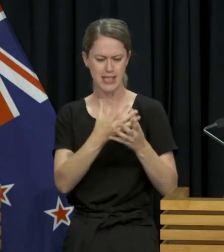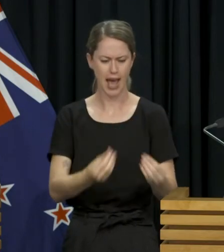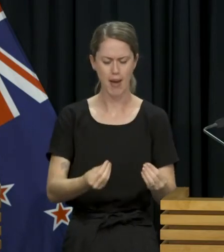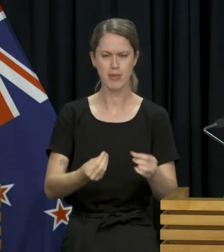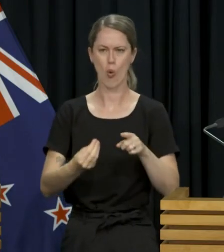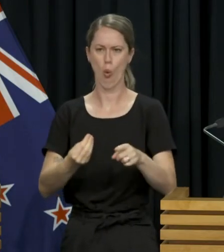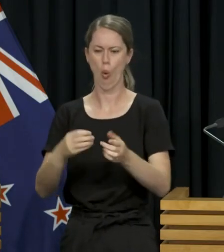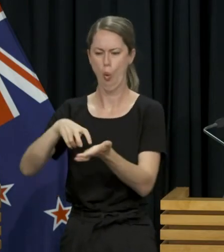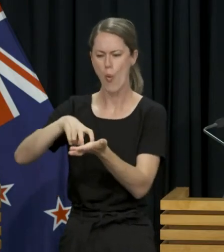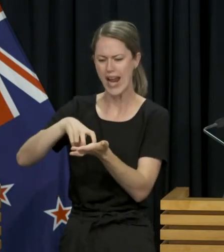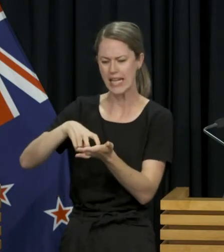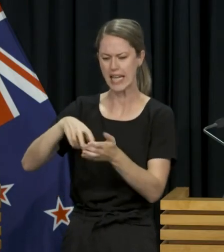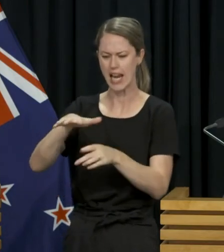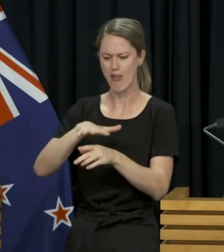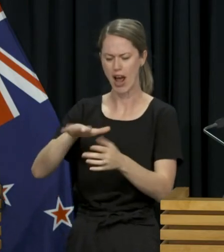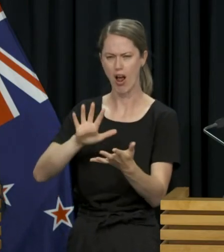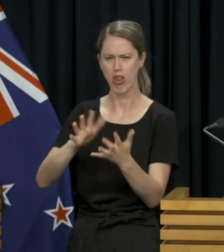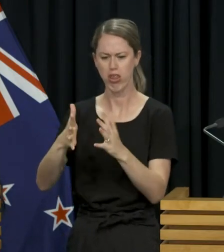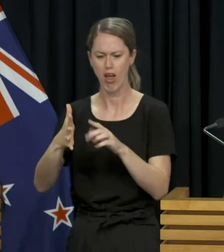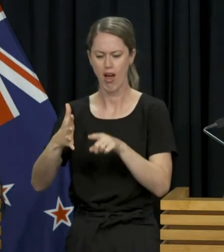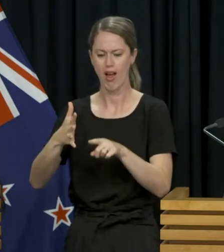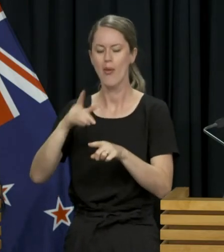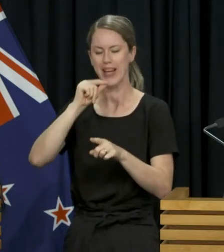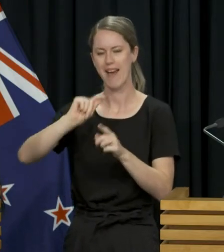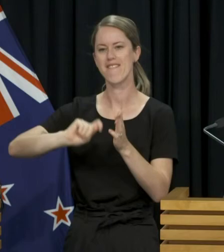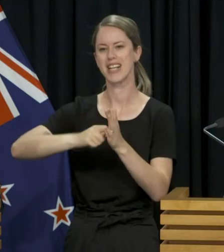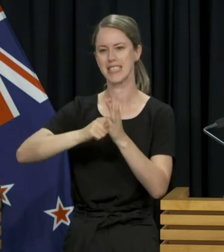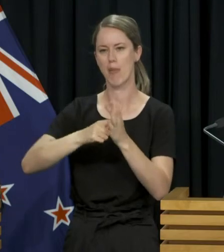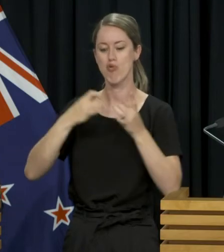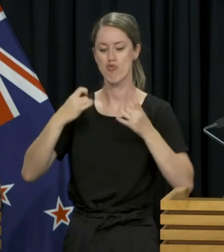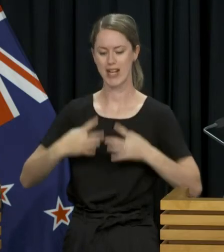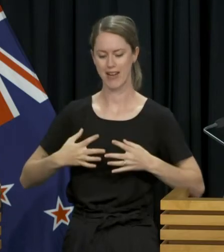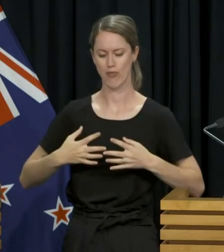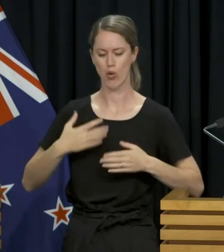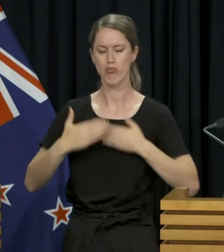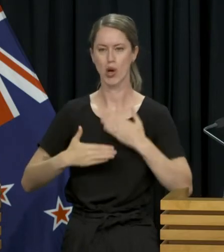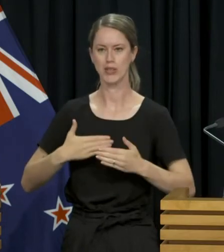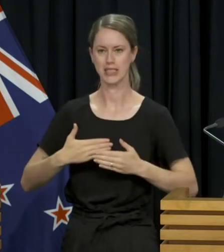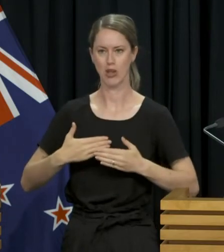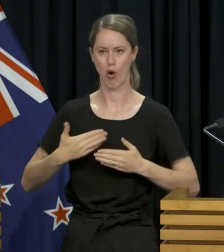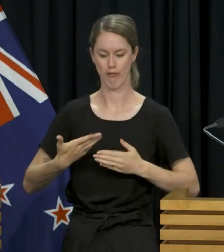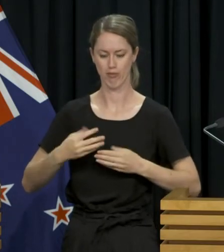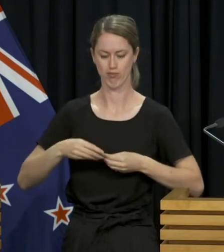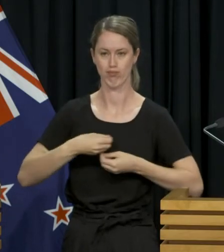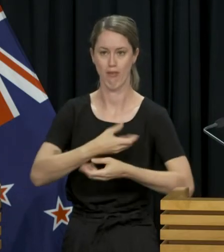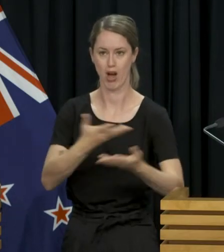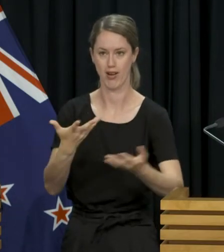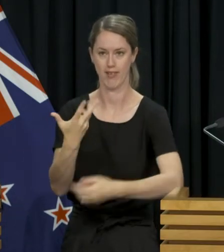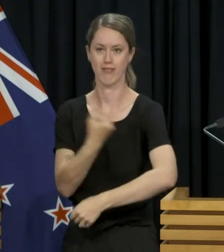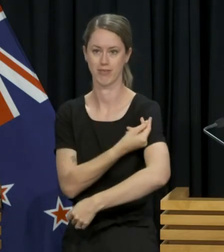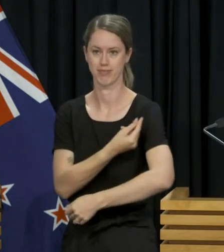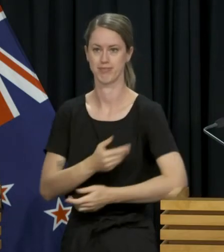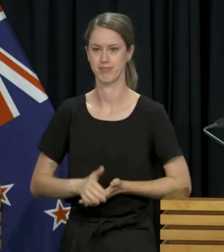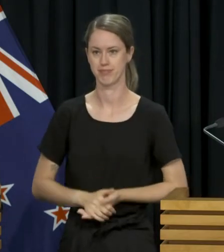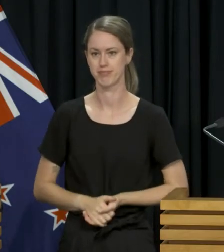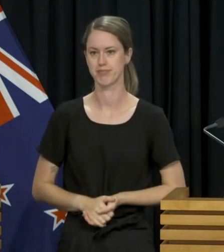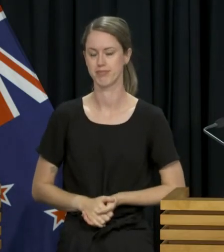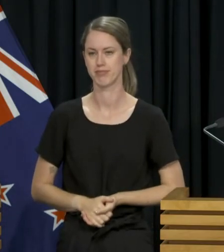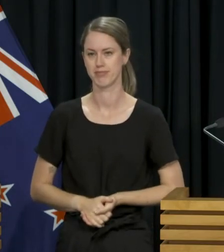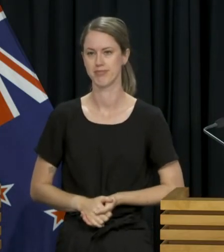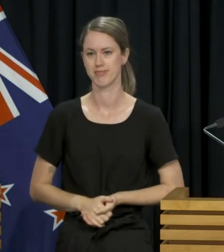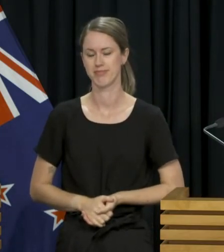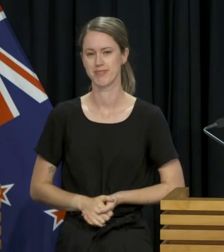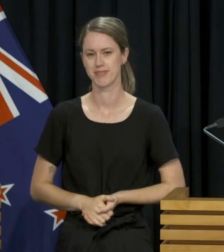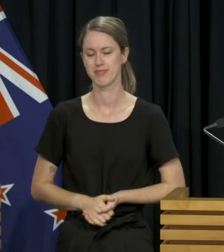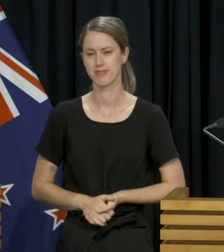gaps and put in place any additional support that we need to in our plans for any event. There will be